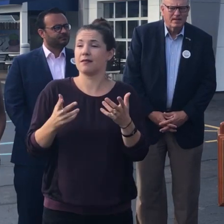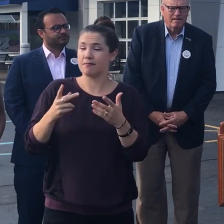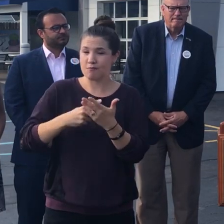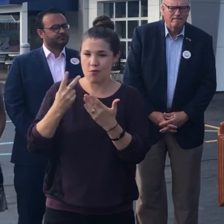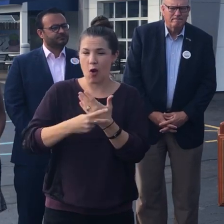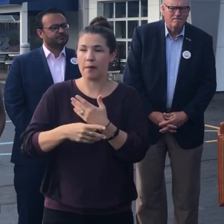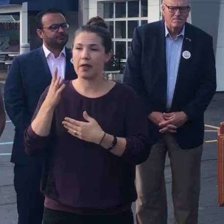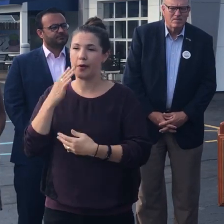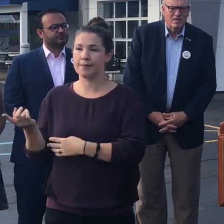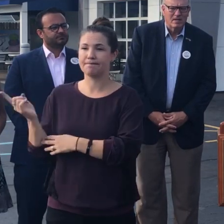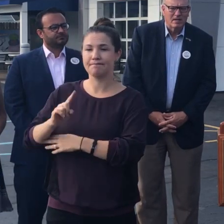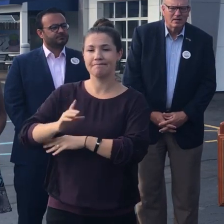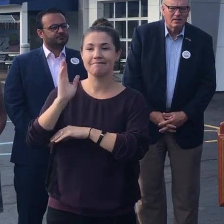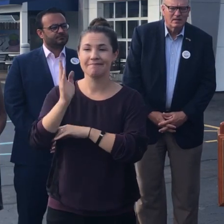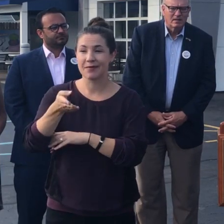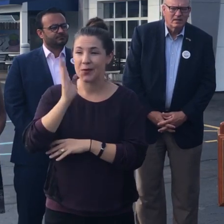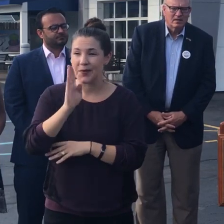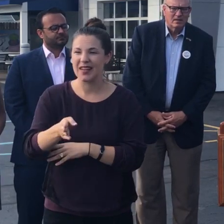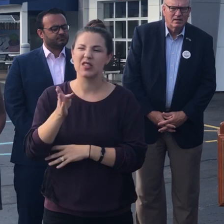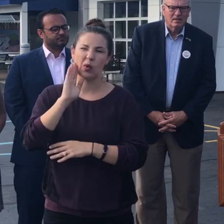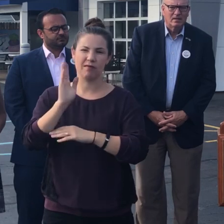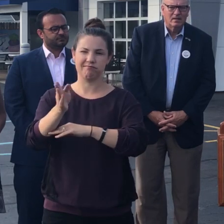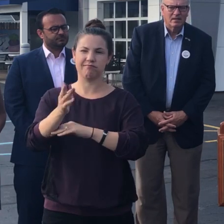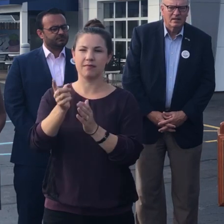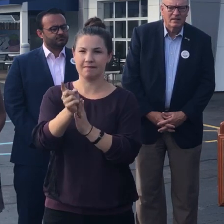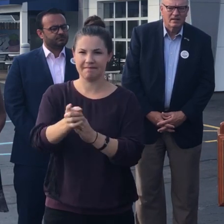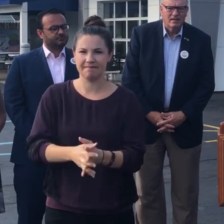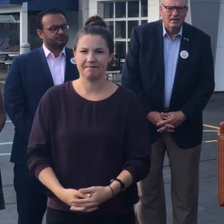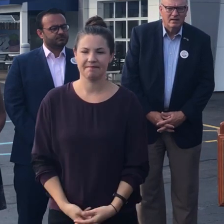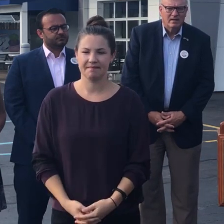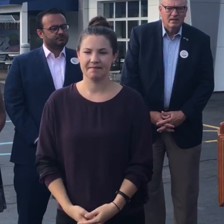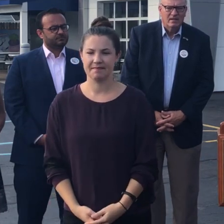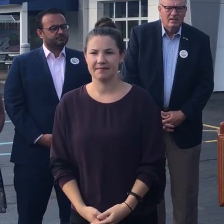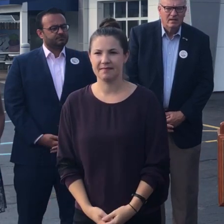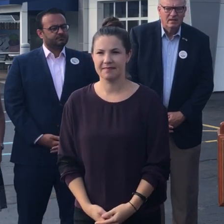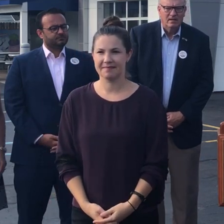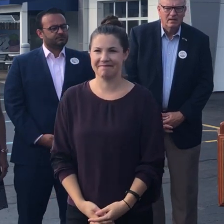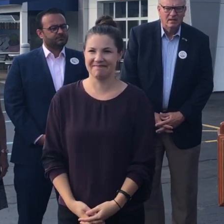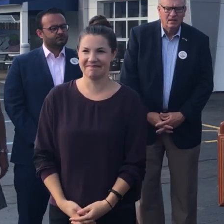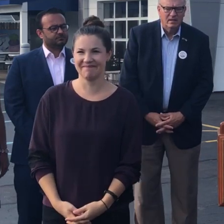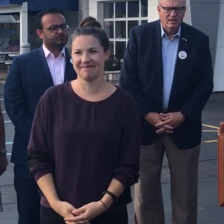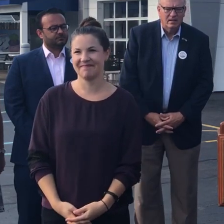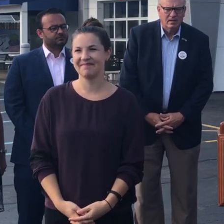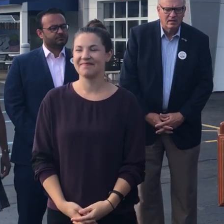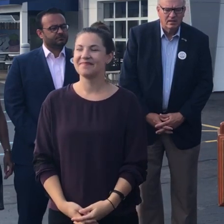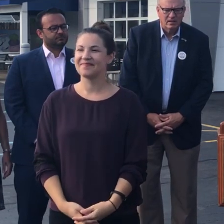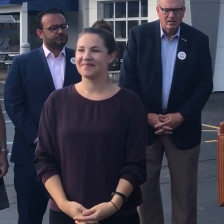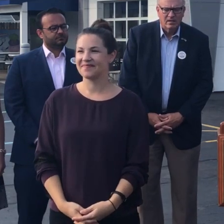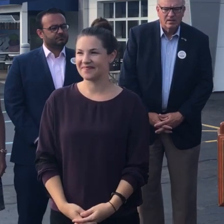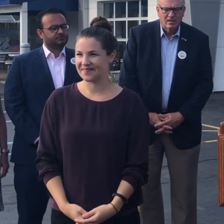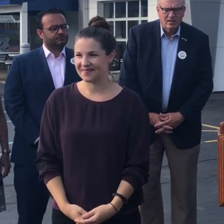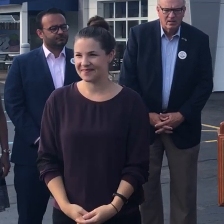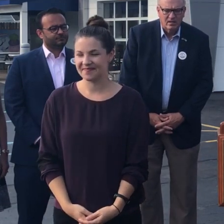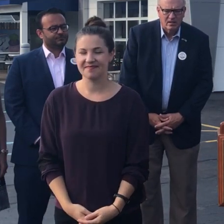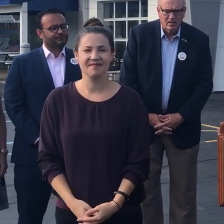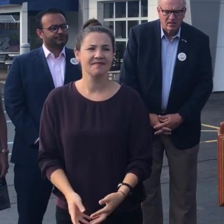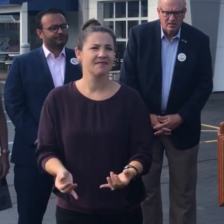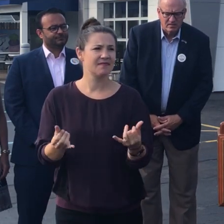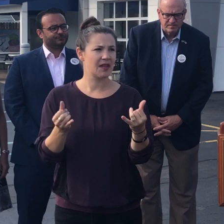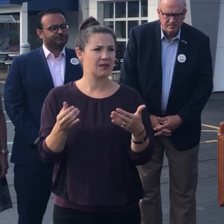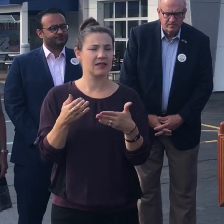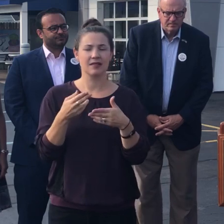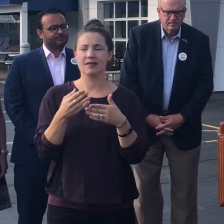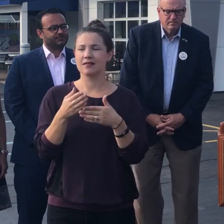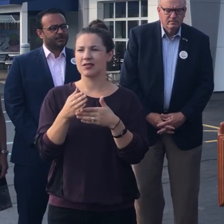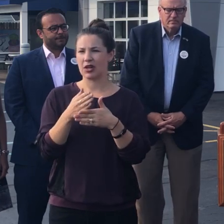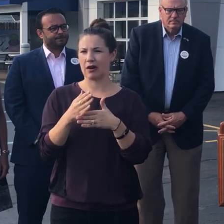and you will hear from our guests momentarily. In the meantime, let me share with you just a brief overview